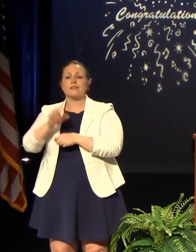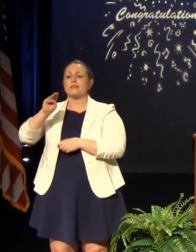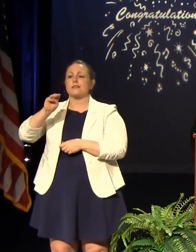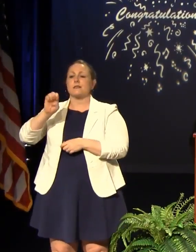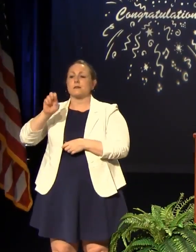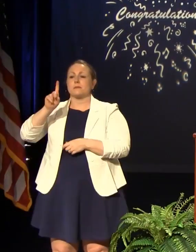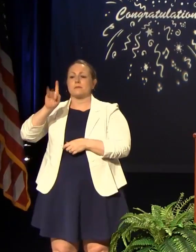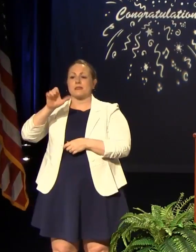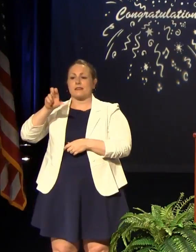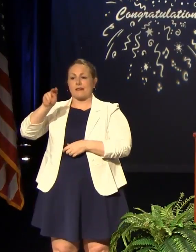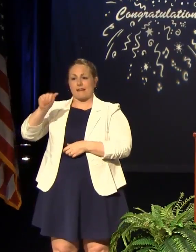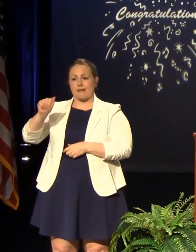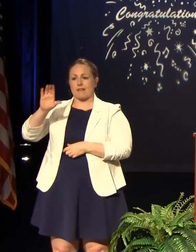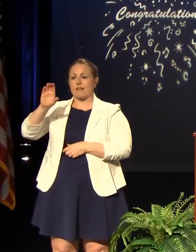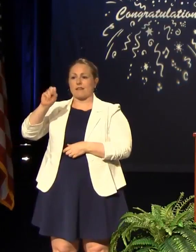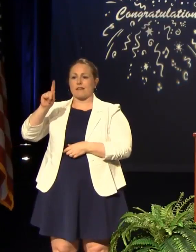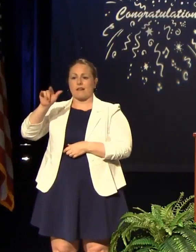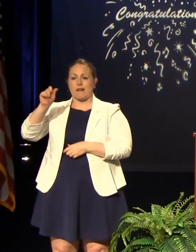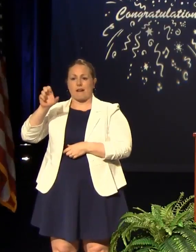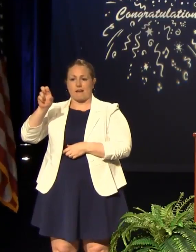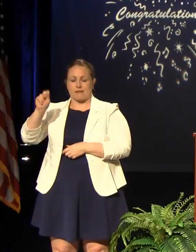McKenna Connell.